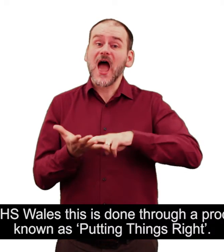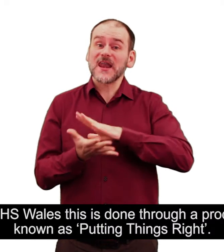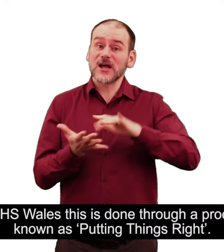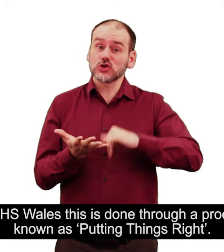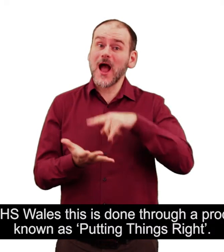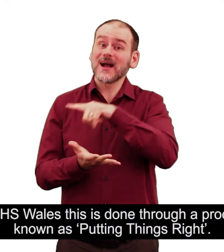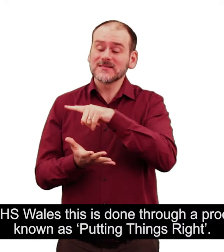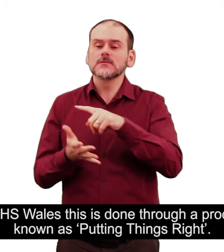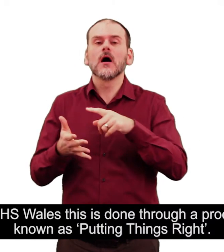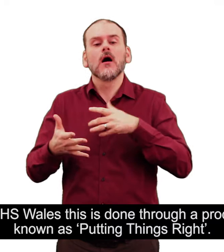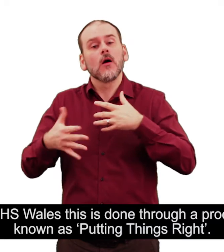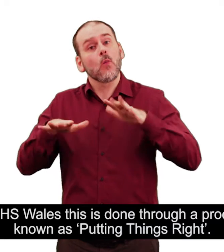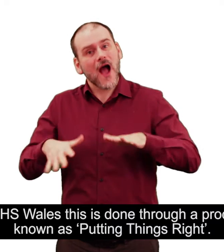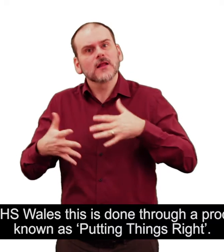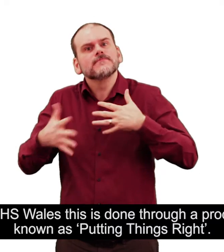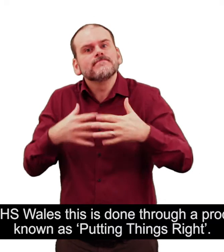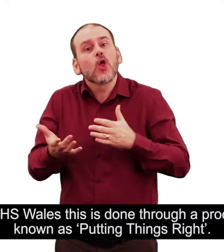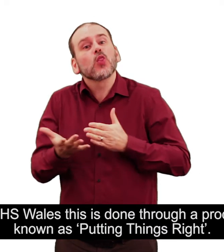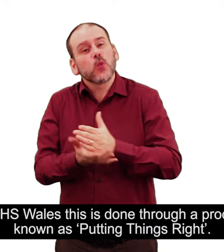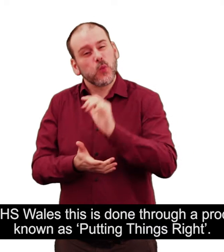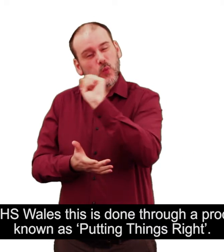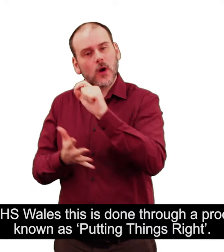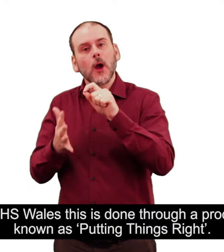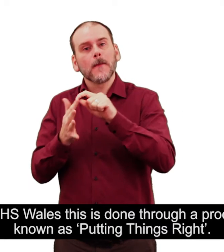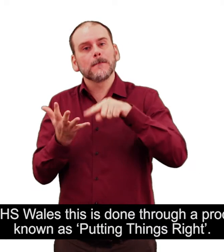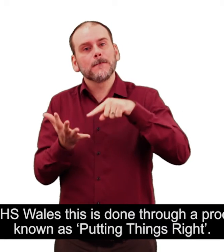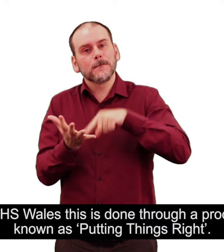In NHS Wales, this is done through a process known as putting things right.